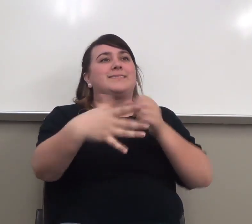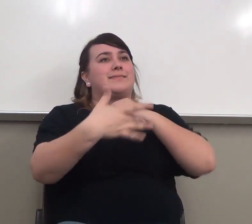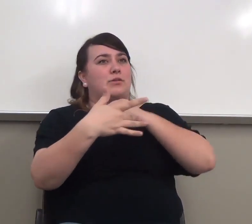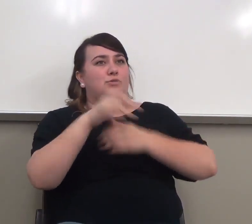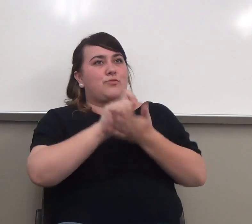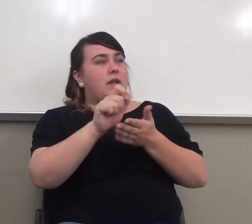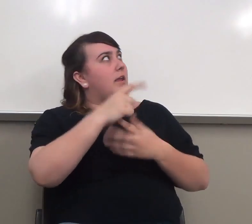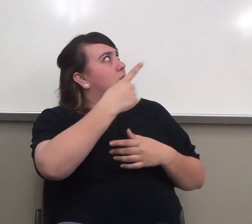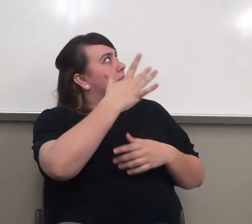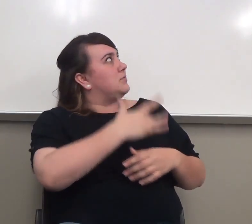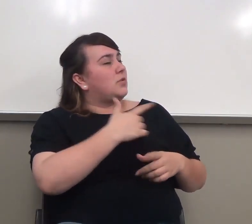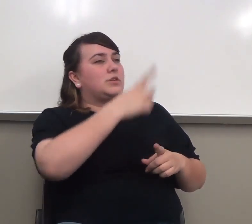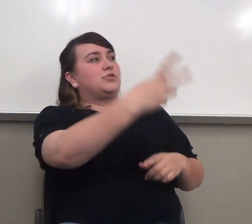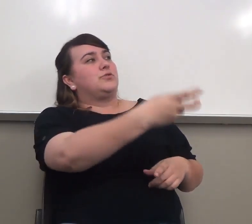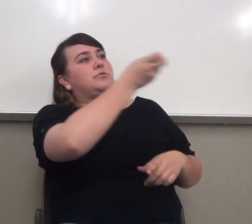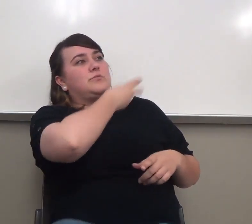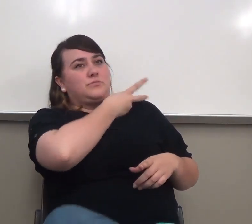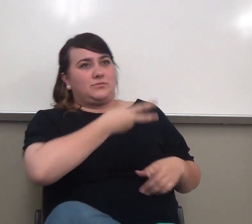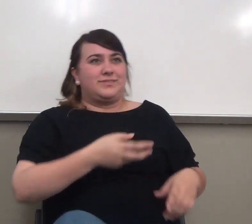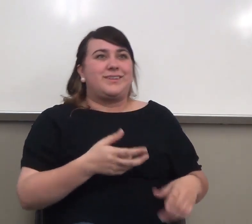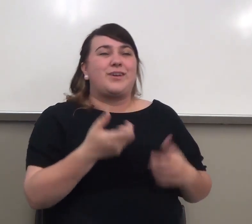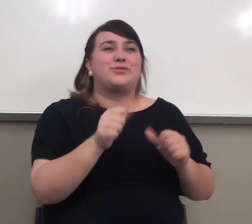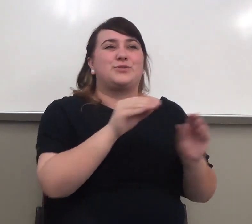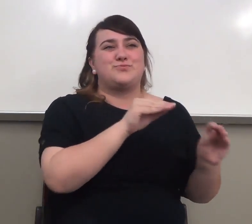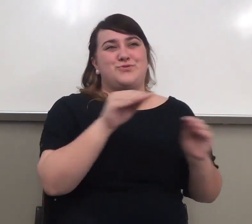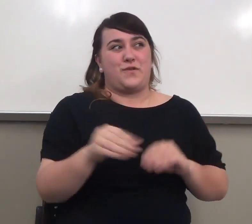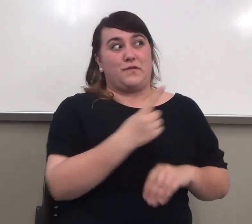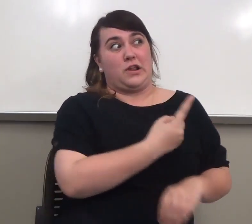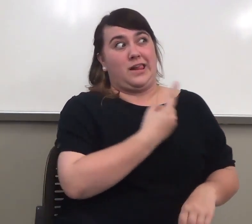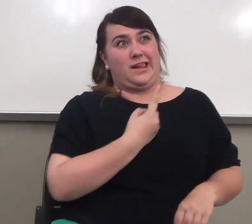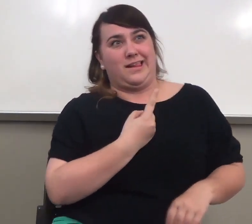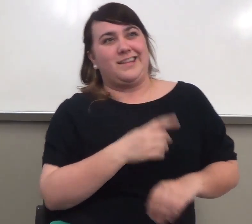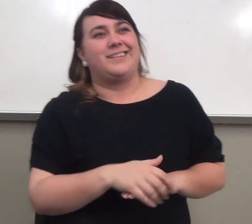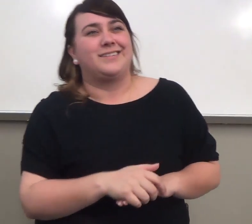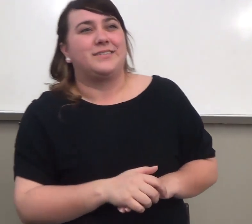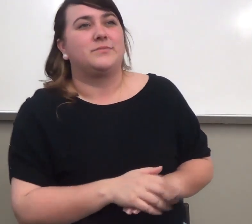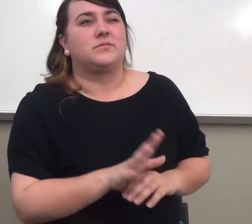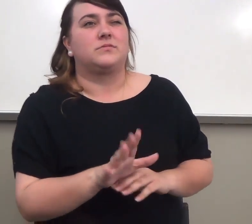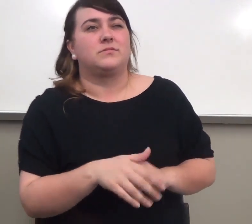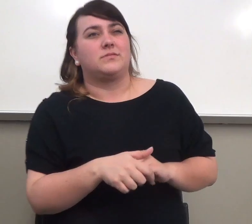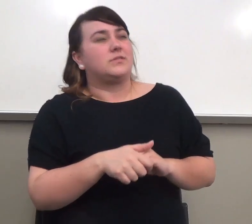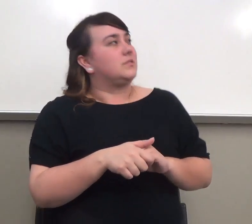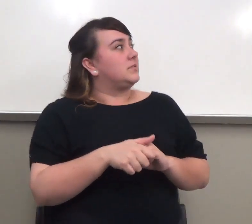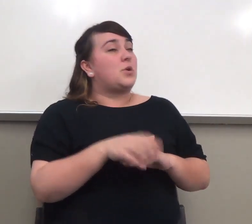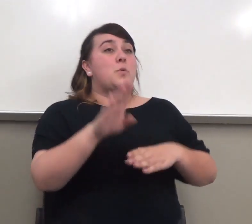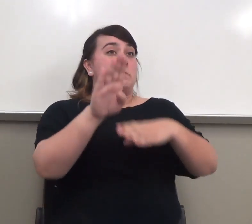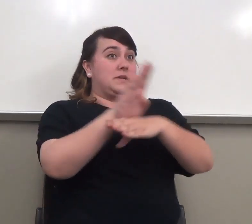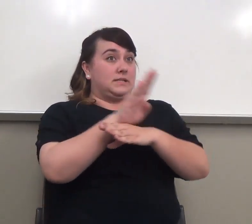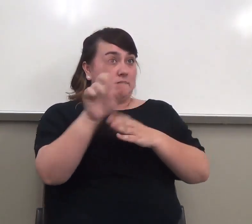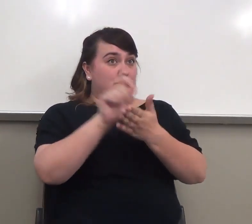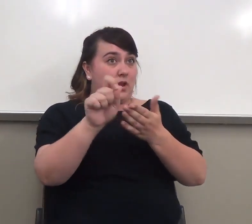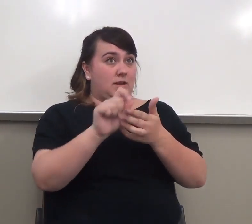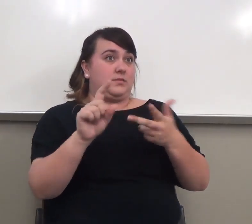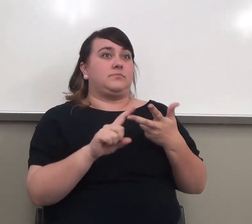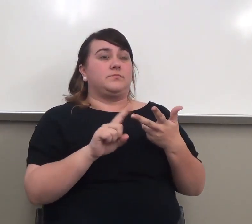lecture, here's my list of stuff. So there's another type of writing that's called business writing or technical